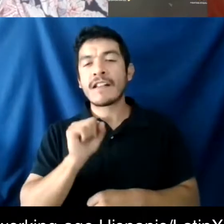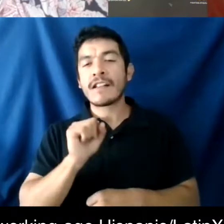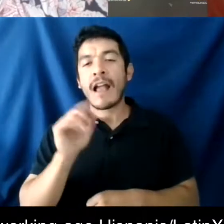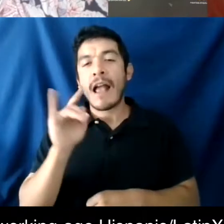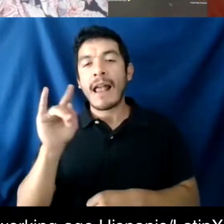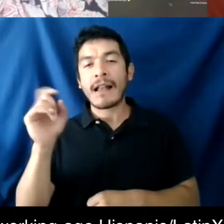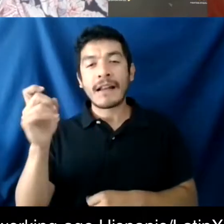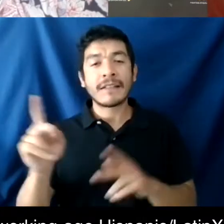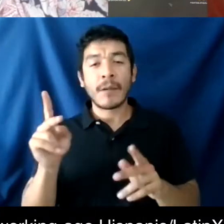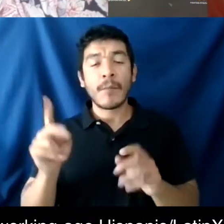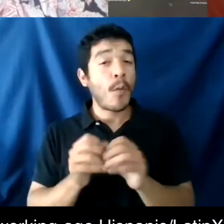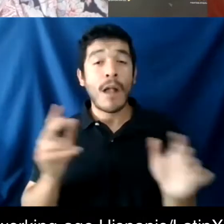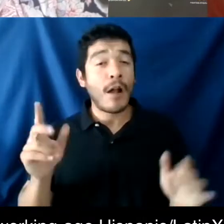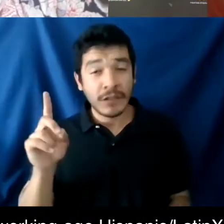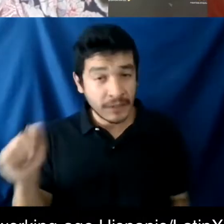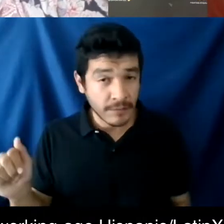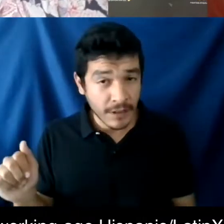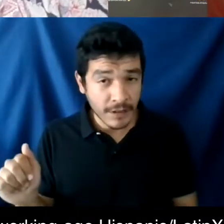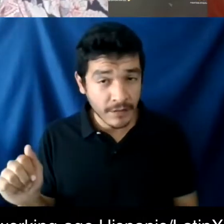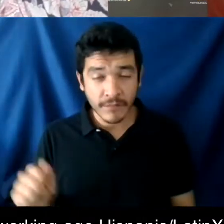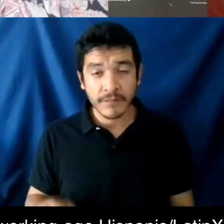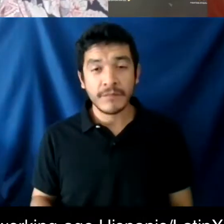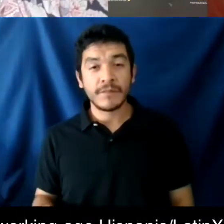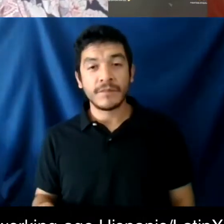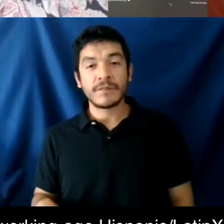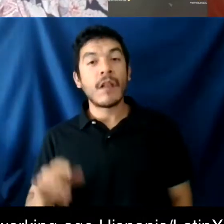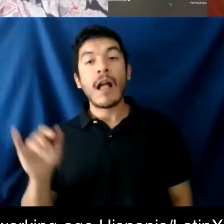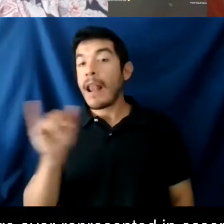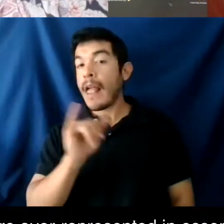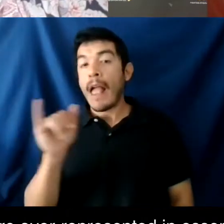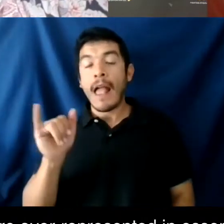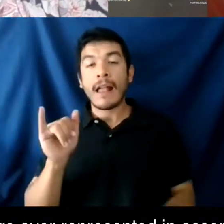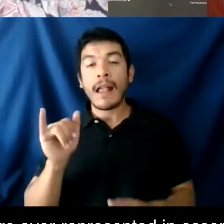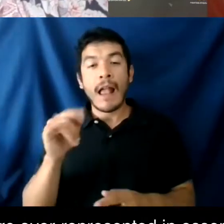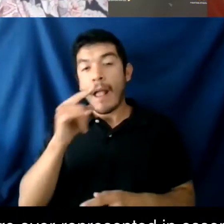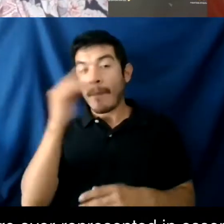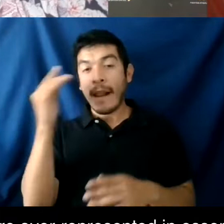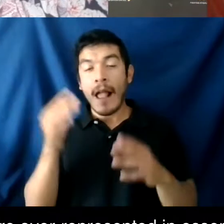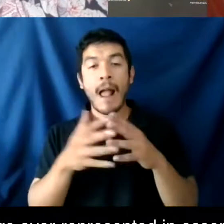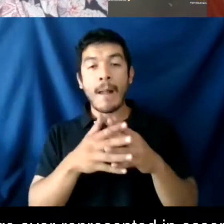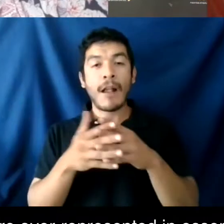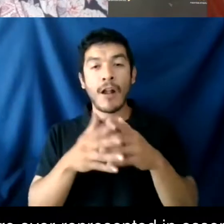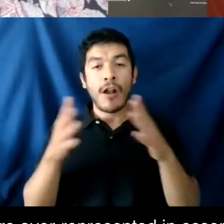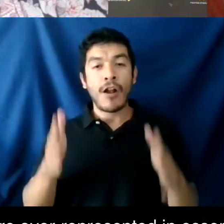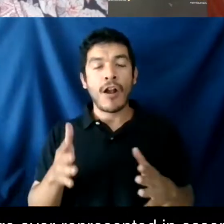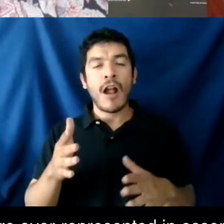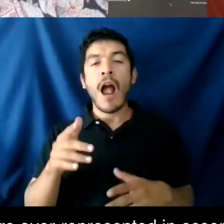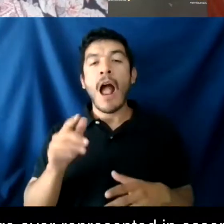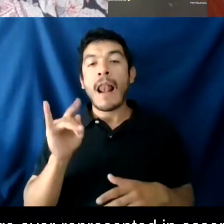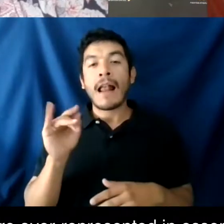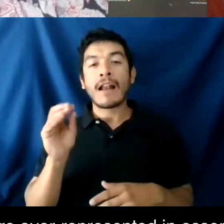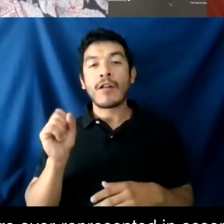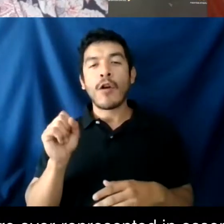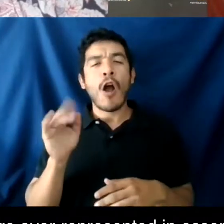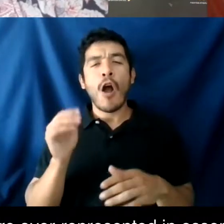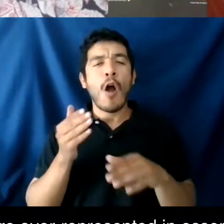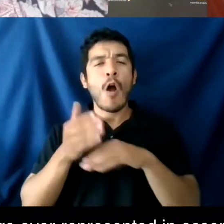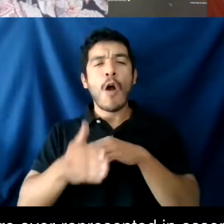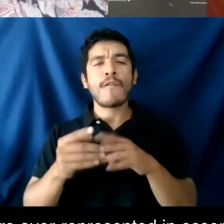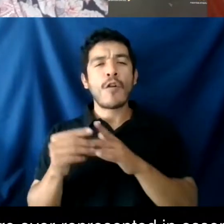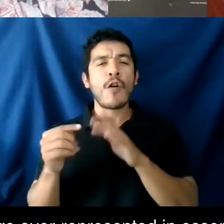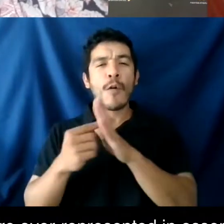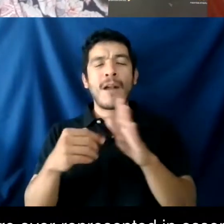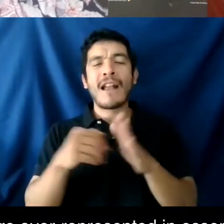Latinx people without disabilities. Like African Americans, Latinos are overrepresented in